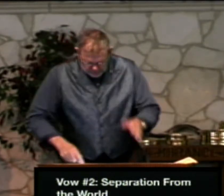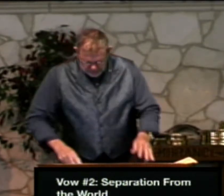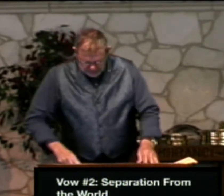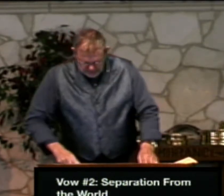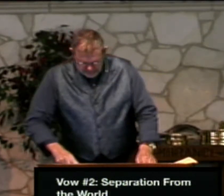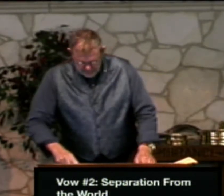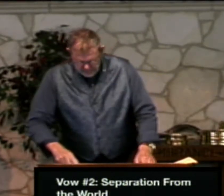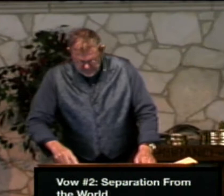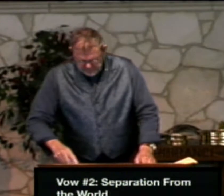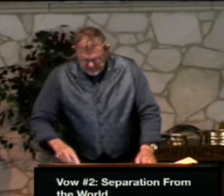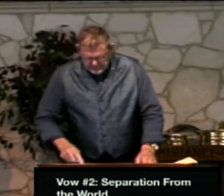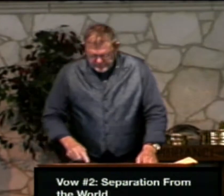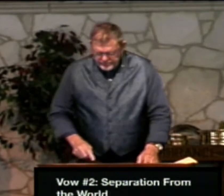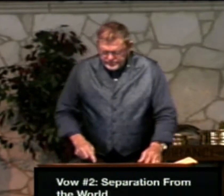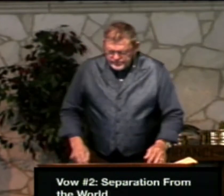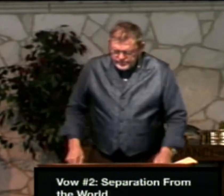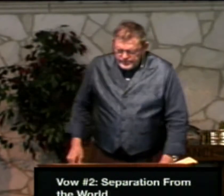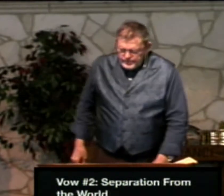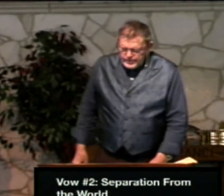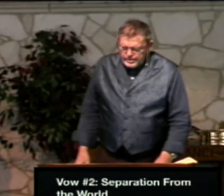no matter what the cost.